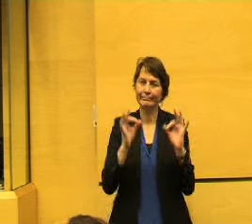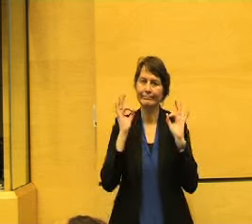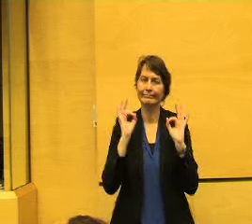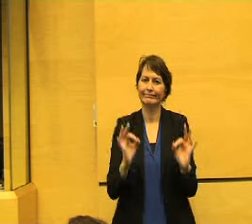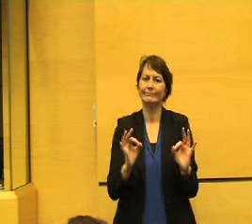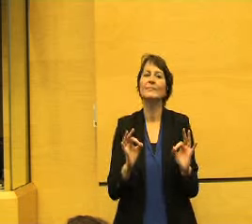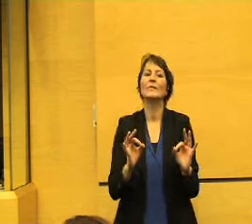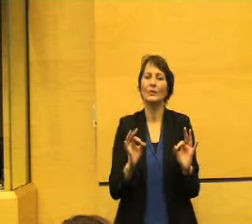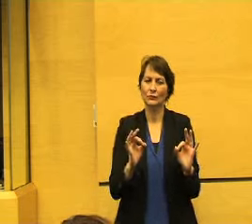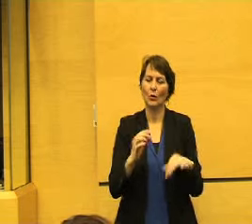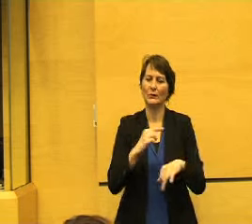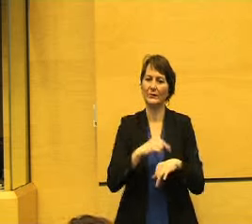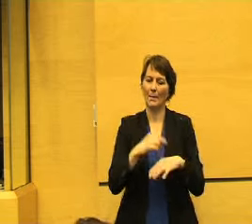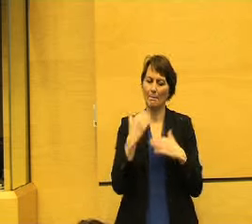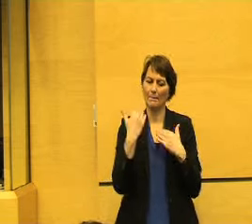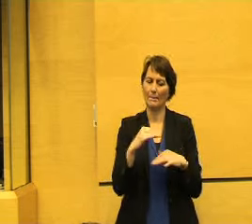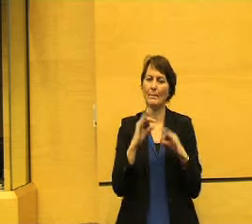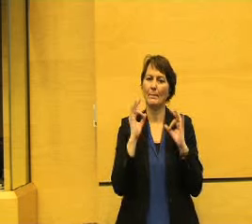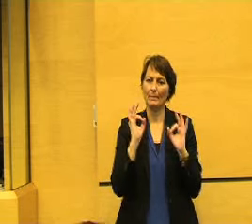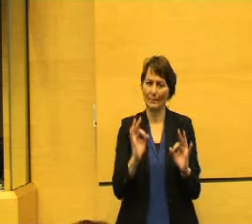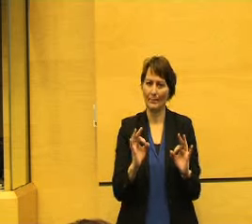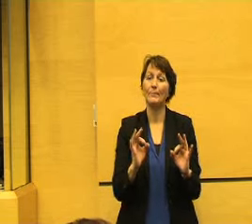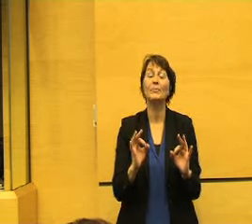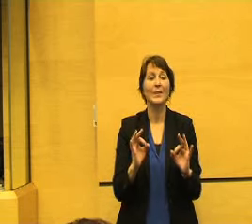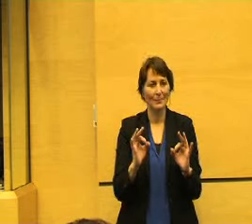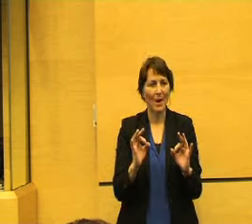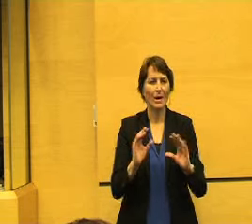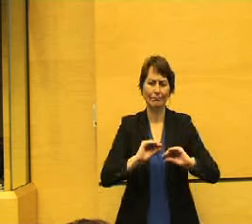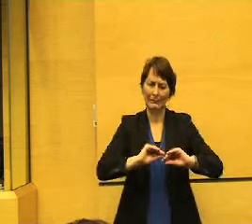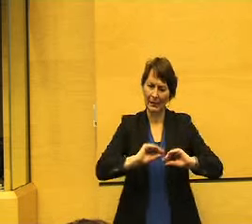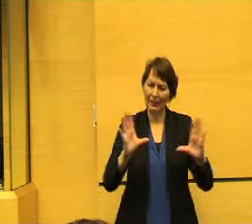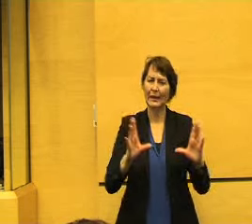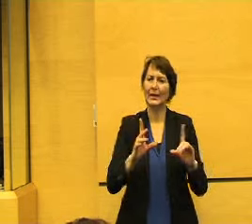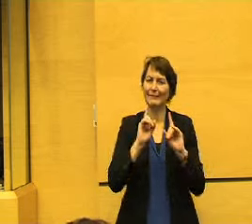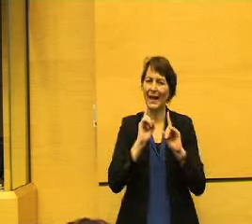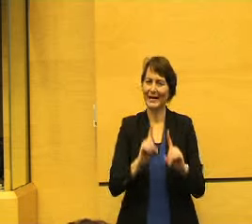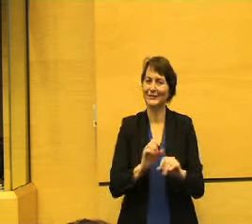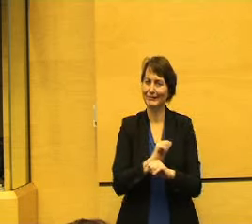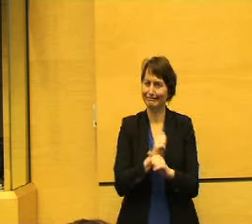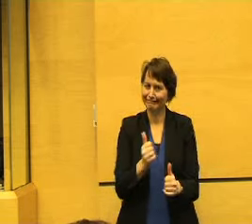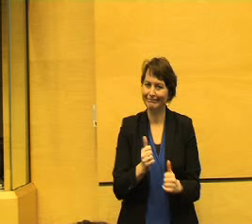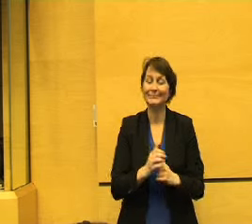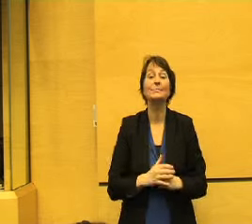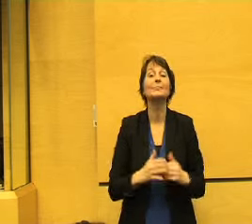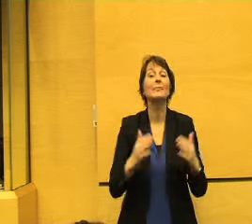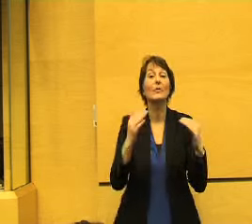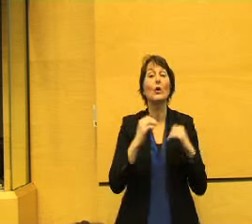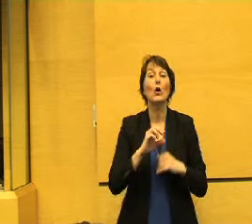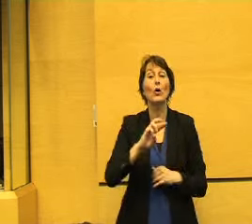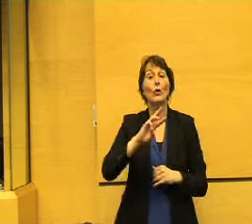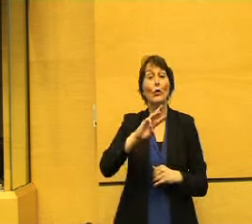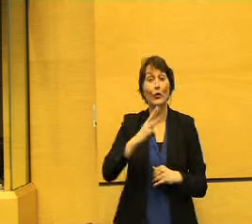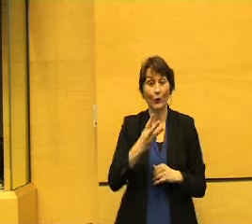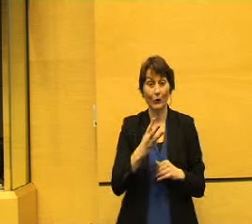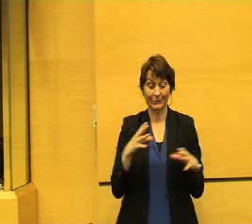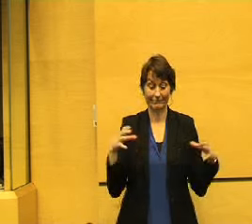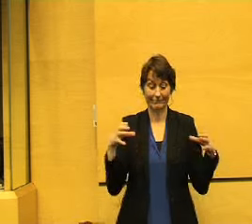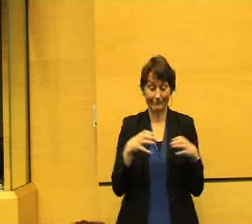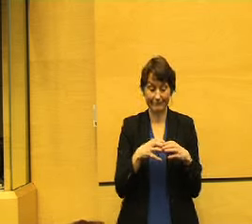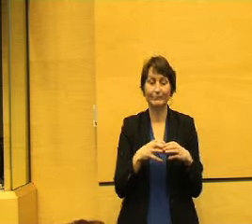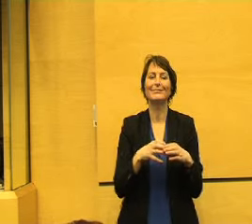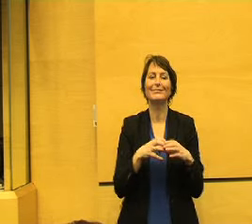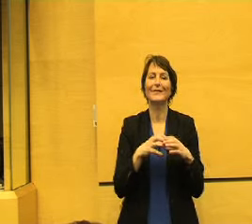to your allotted time, and at the same time you gave us clear answers. We'll now move on to the third cluster of questions from the members